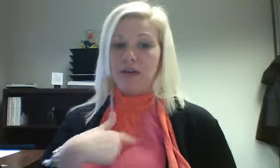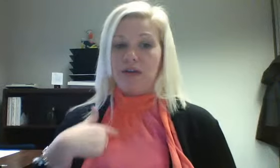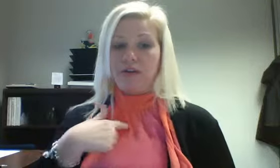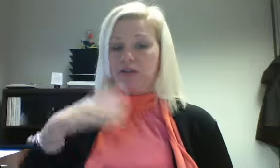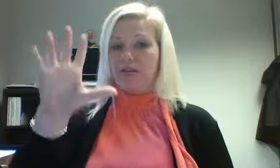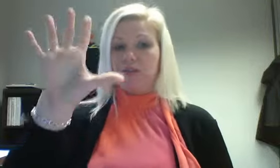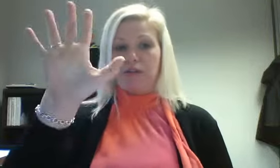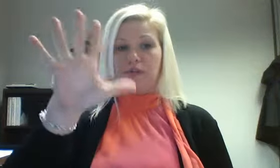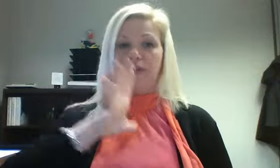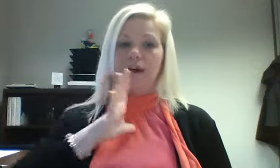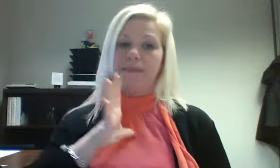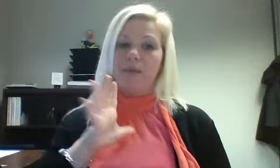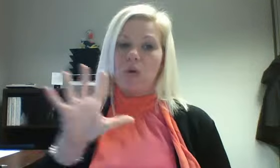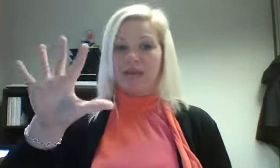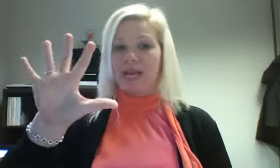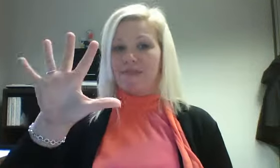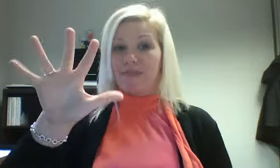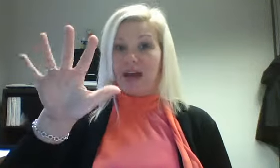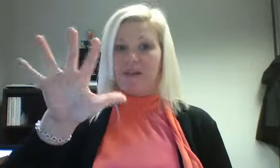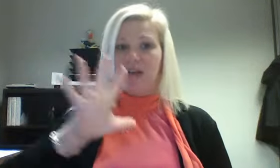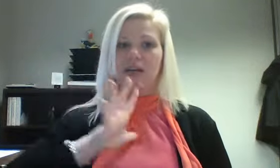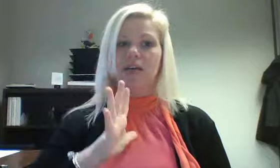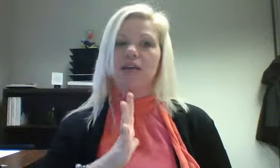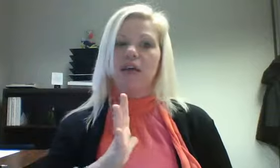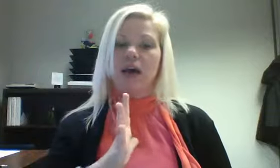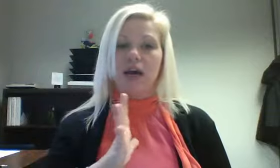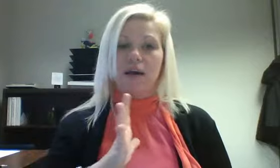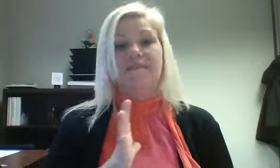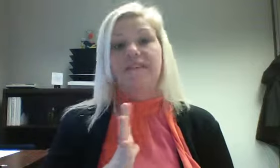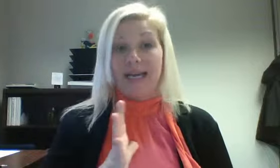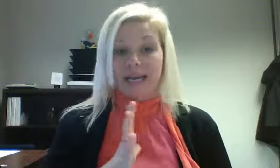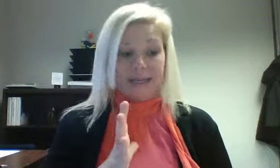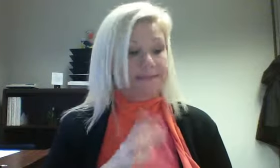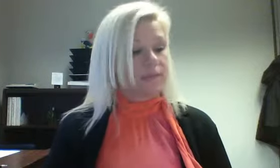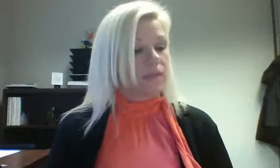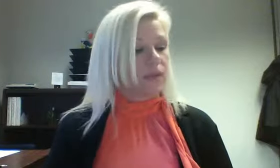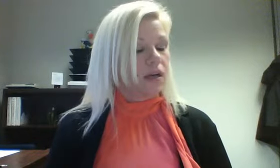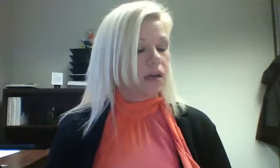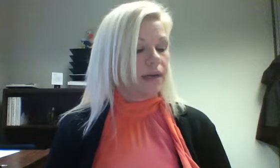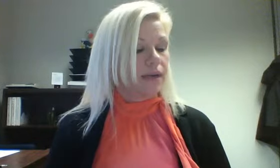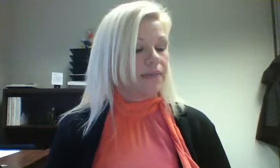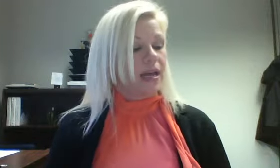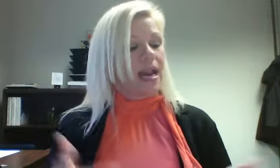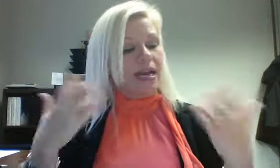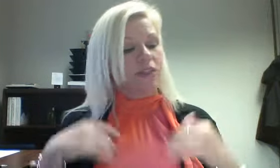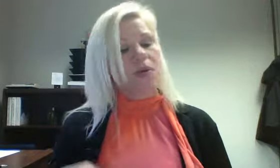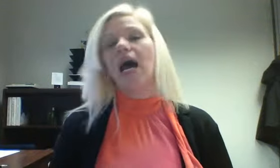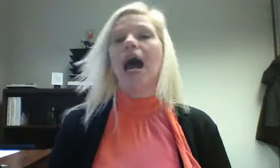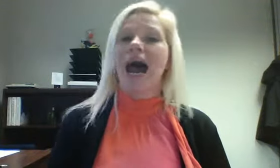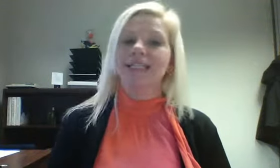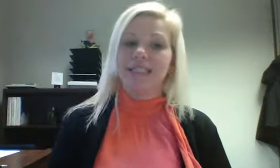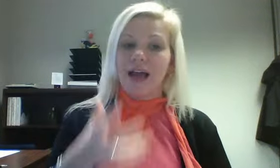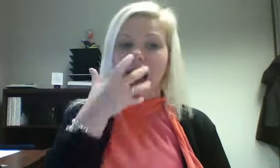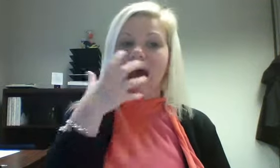on your chest with your thumb. Open hand, 5 hand, fine. Next one, hot.